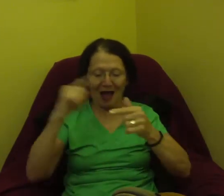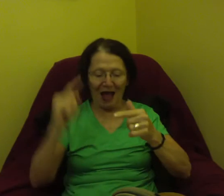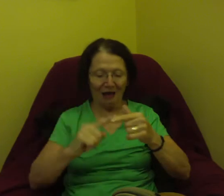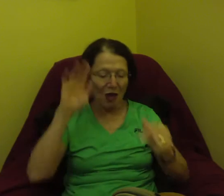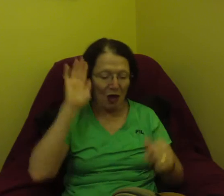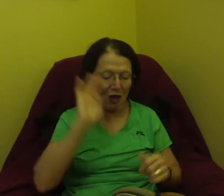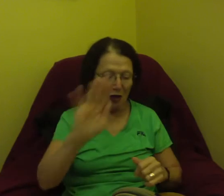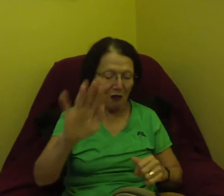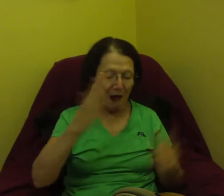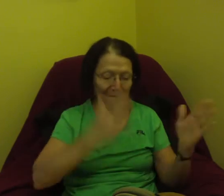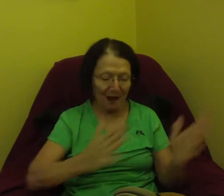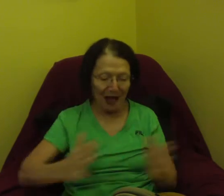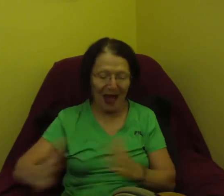I've the to